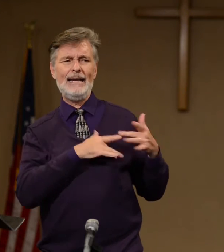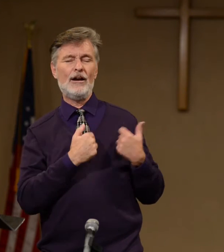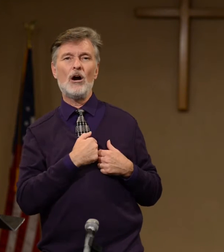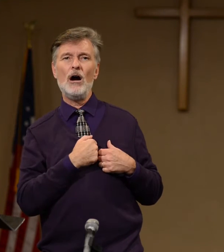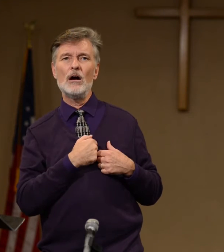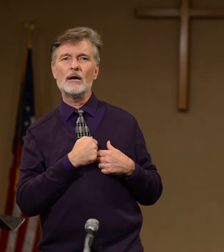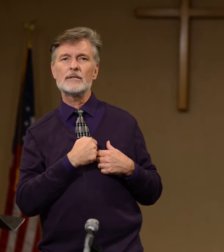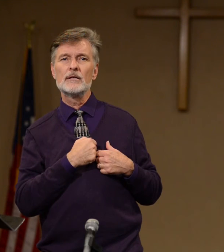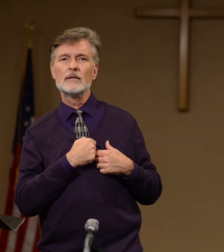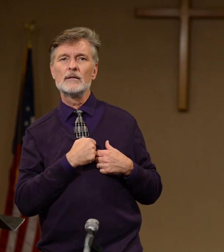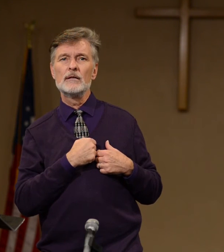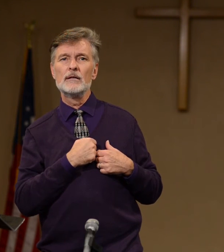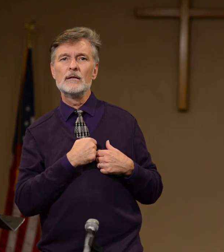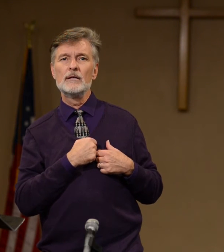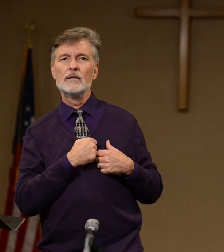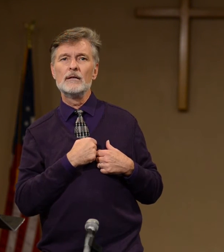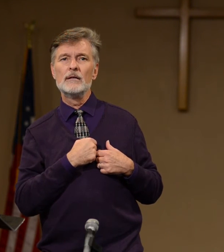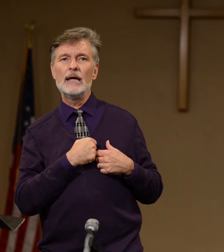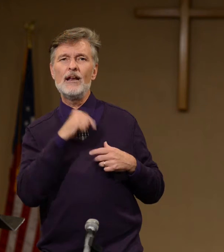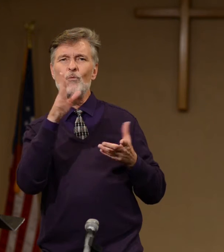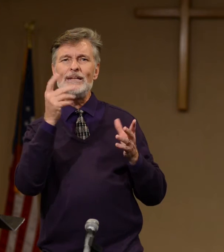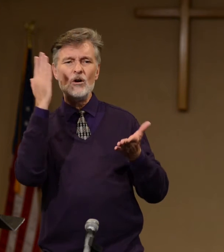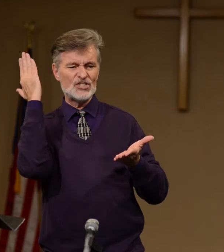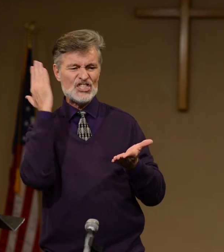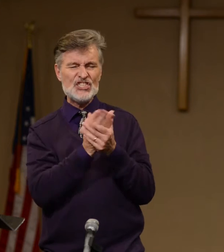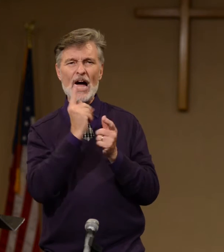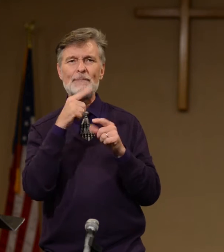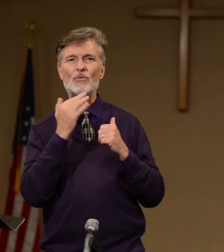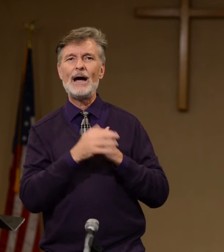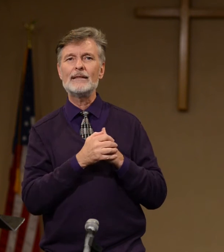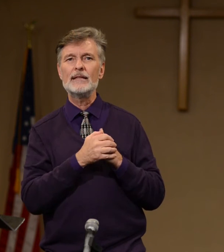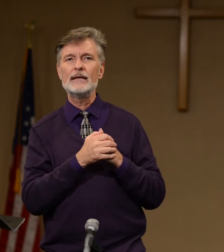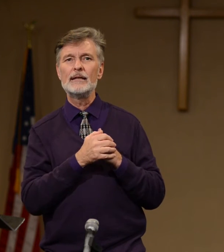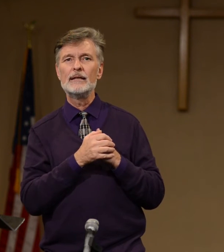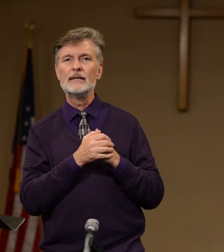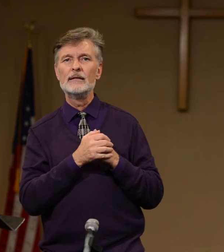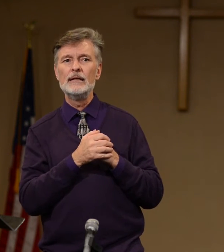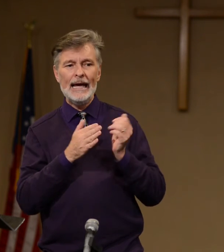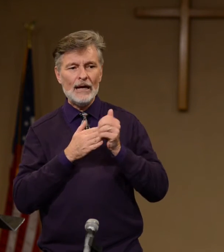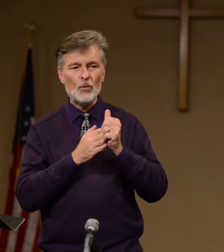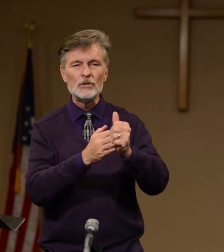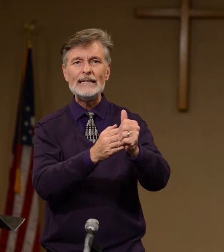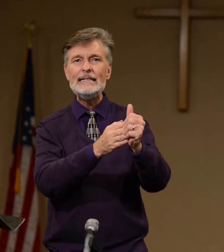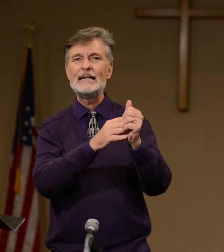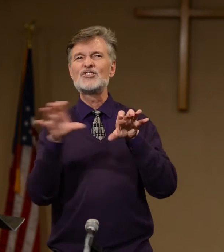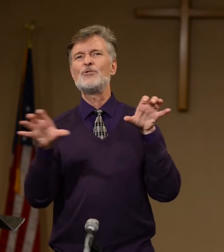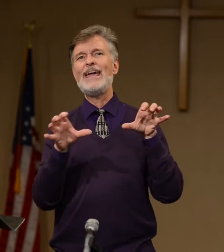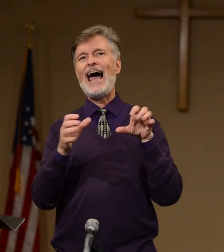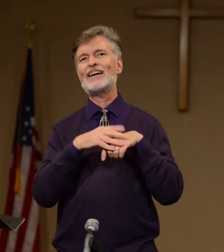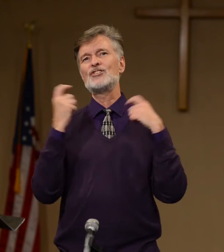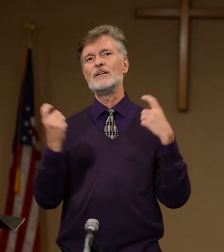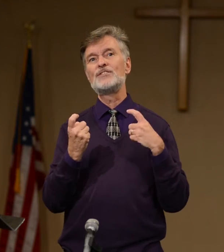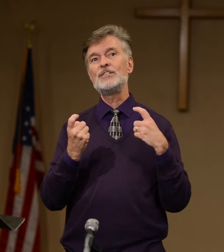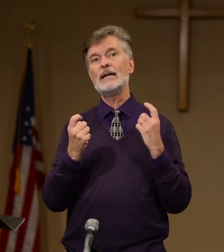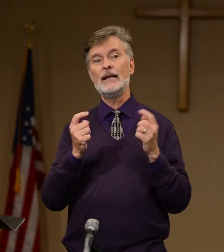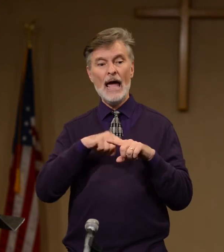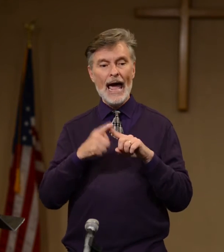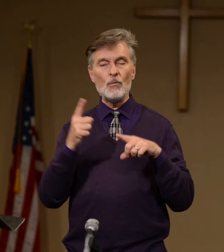and our heart, and if we don't stop it right then, it will lead us to the action of sin. And when